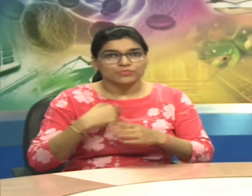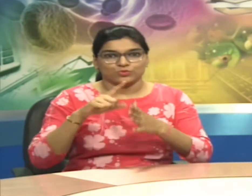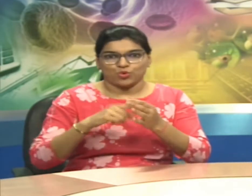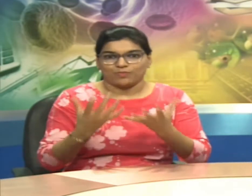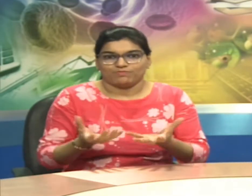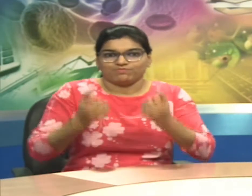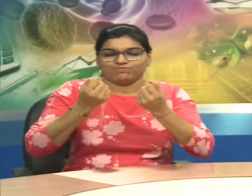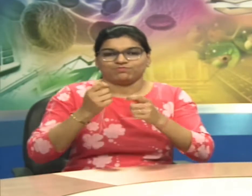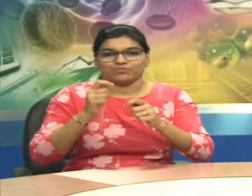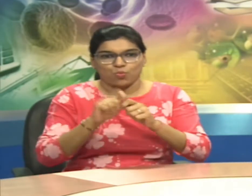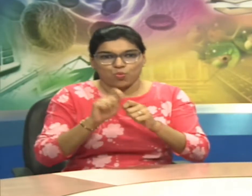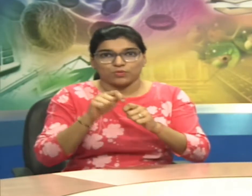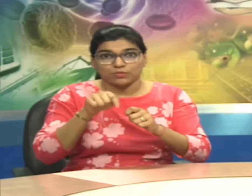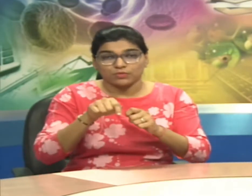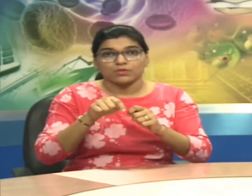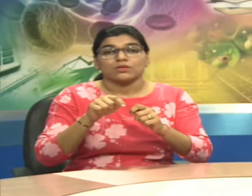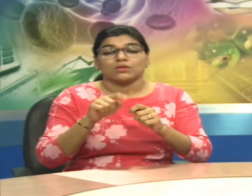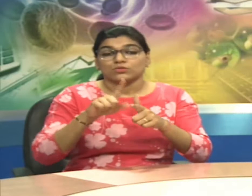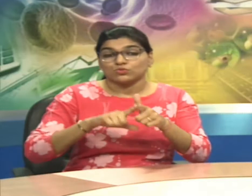For example, such as